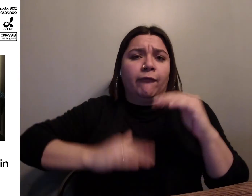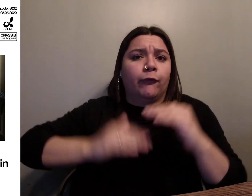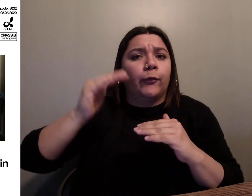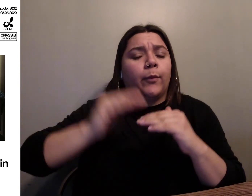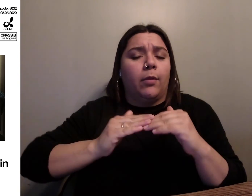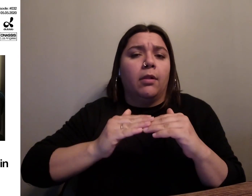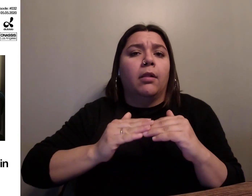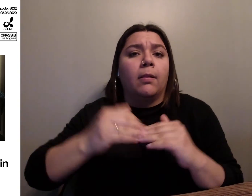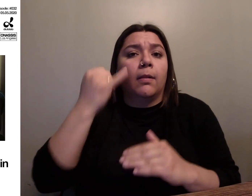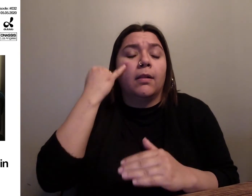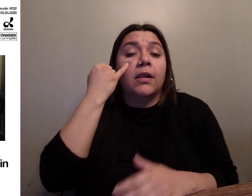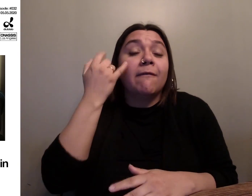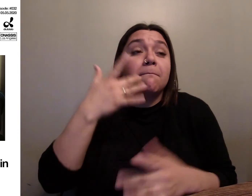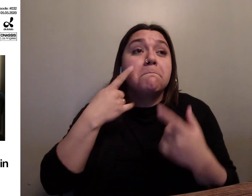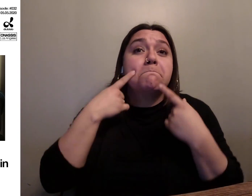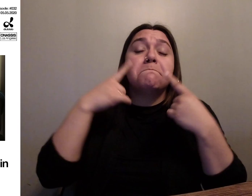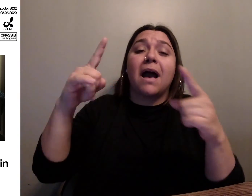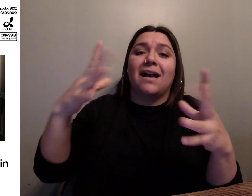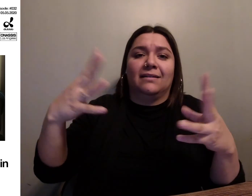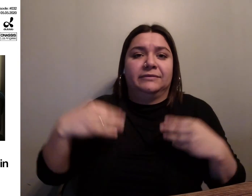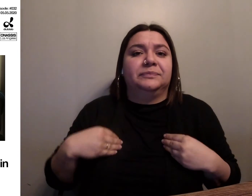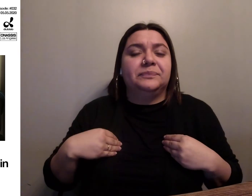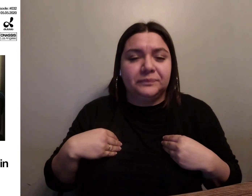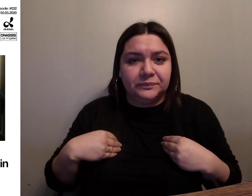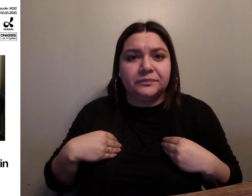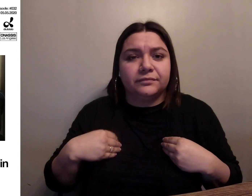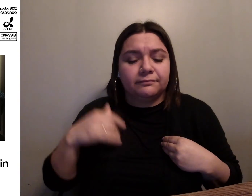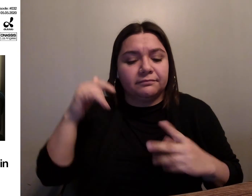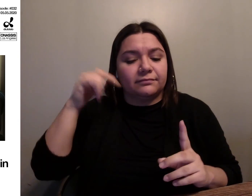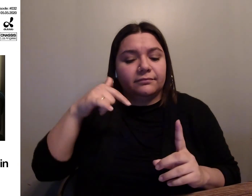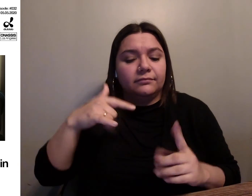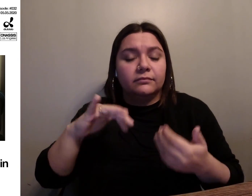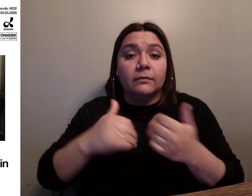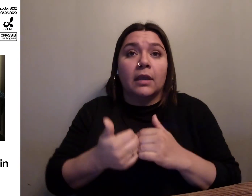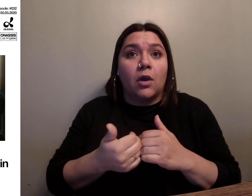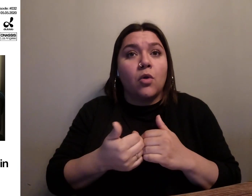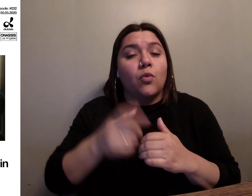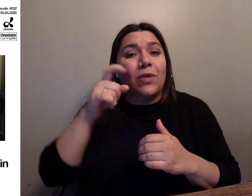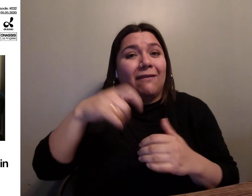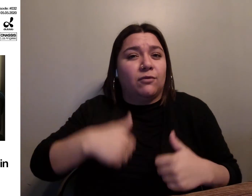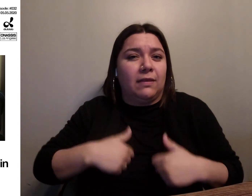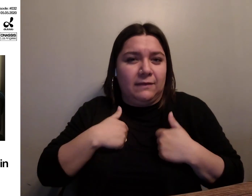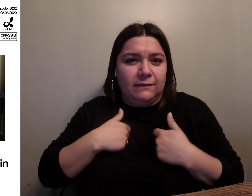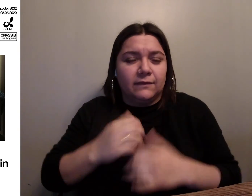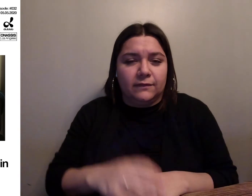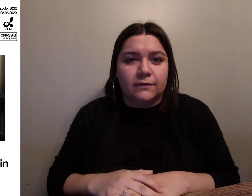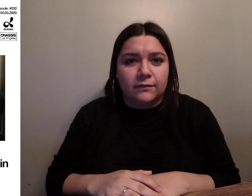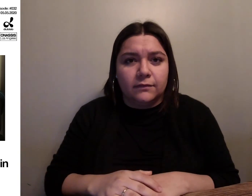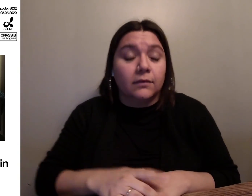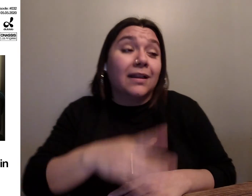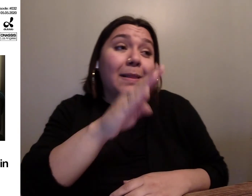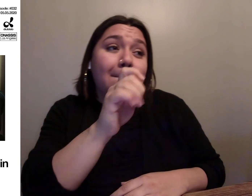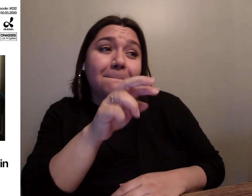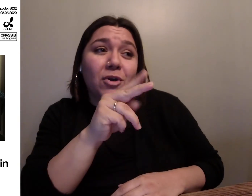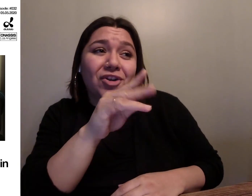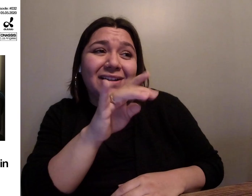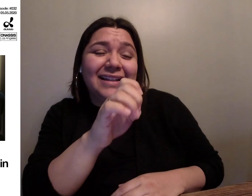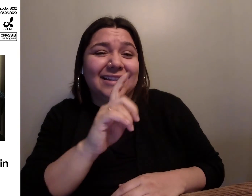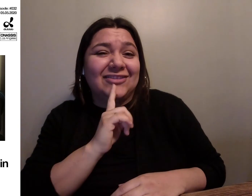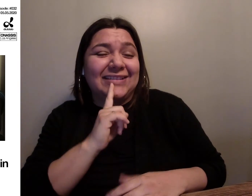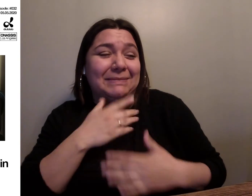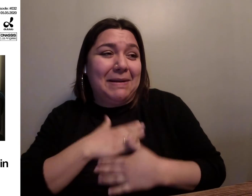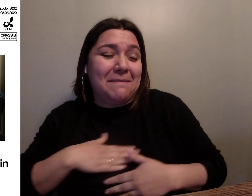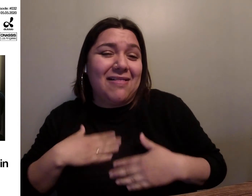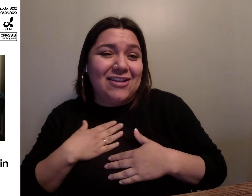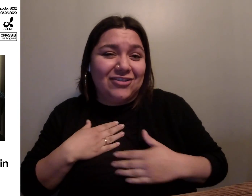to speak with you. I can't wait to that moment when we meet. I'd love